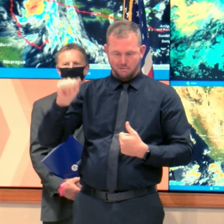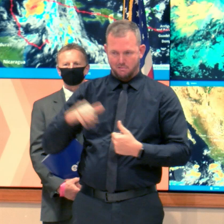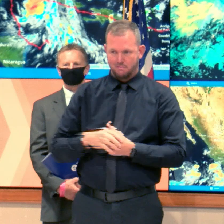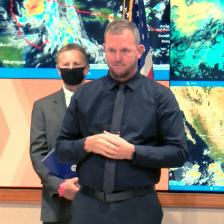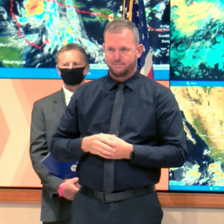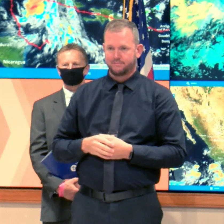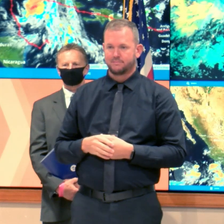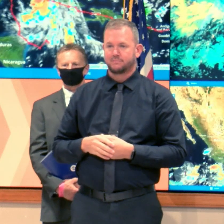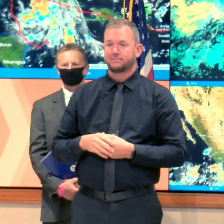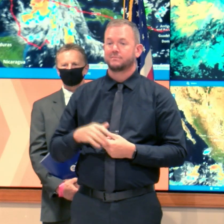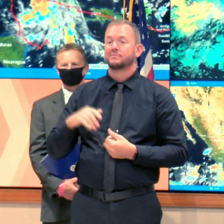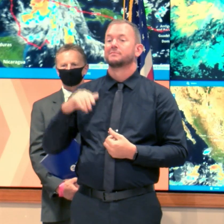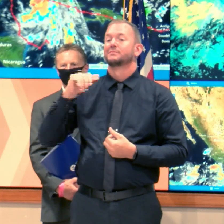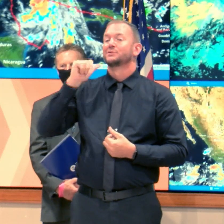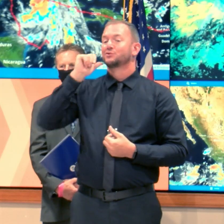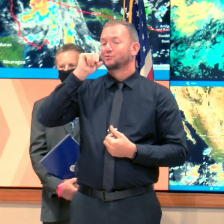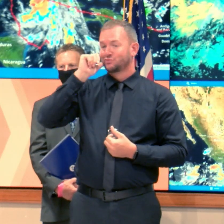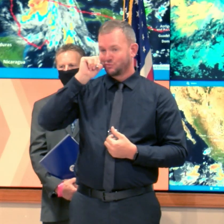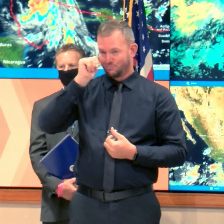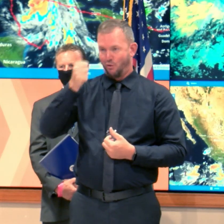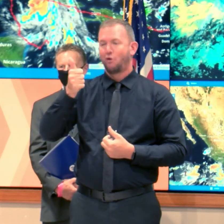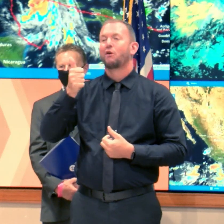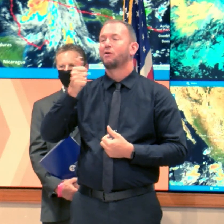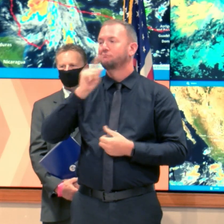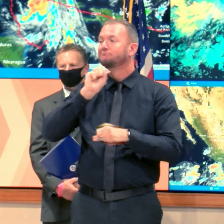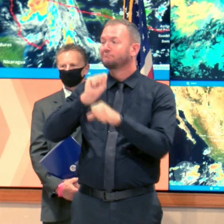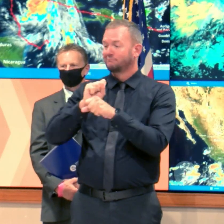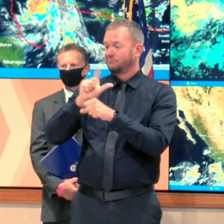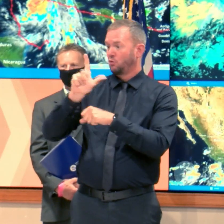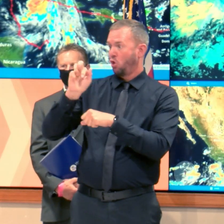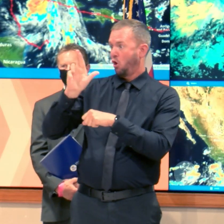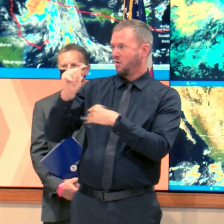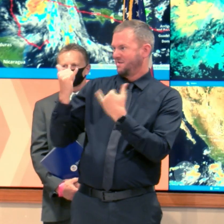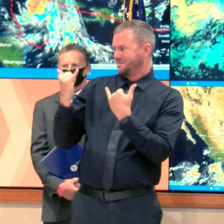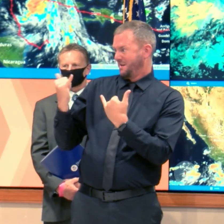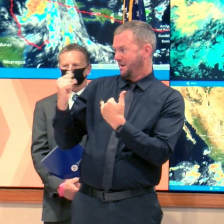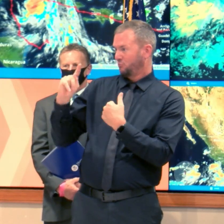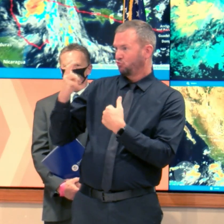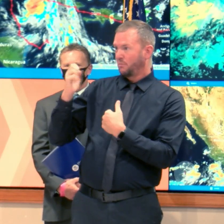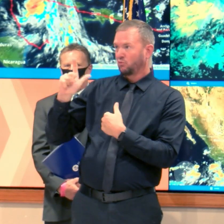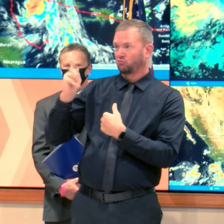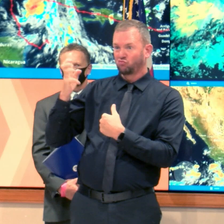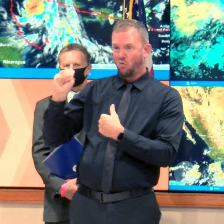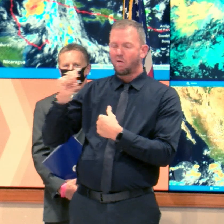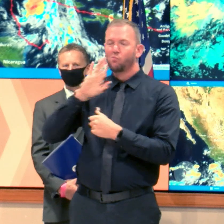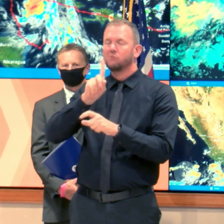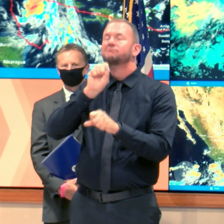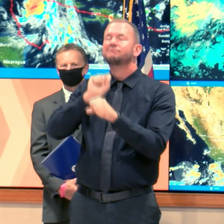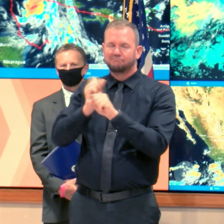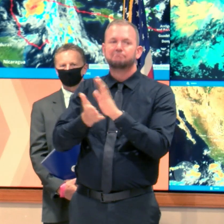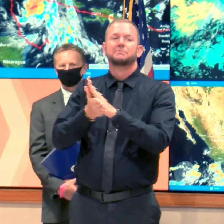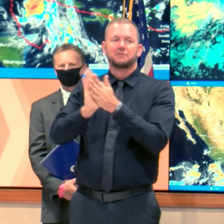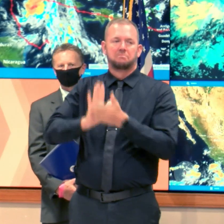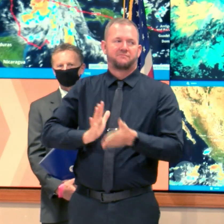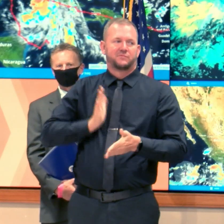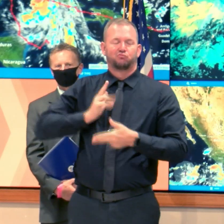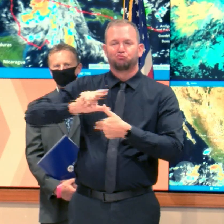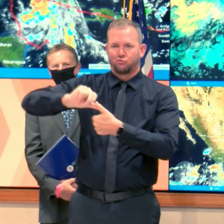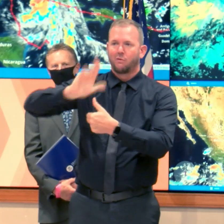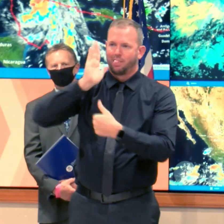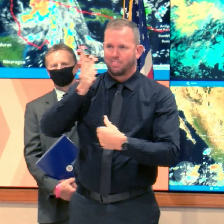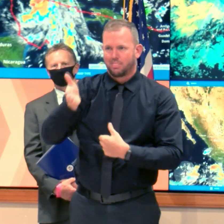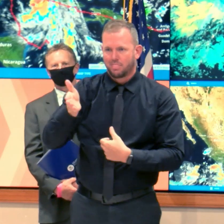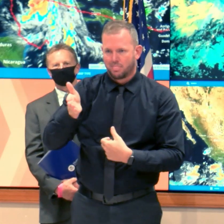early Thursday morning, somewhere between Freeport, Texas, south of Houston, and Lake Charles, Louisiana. Depending on where it